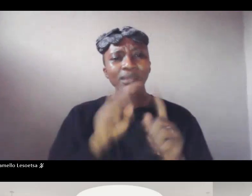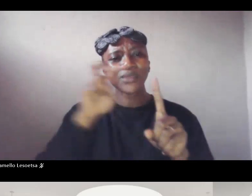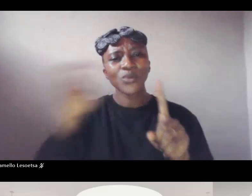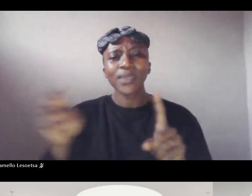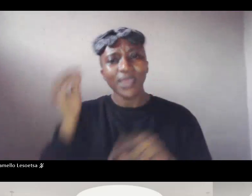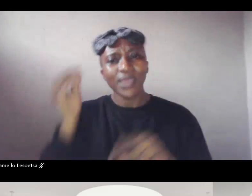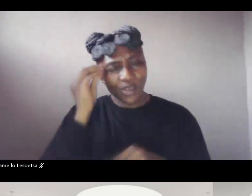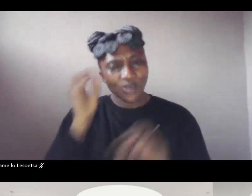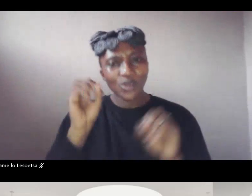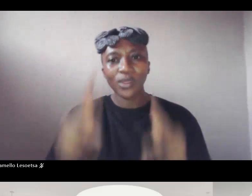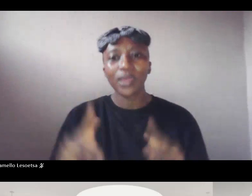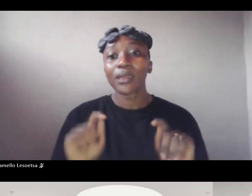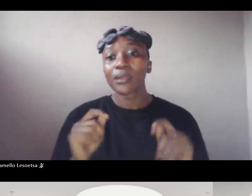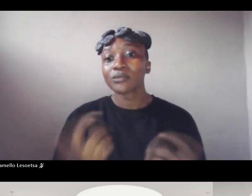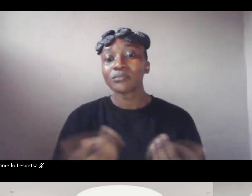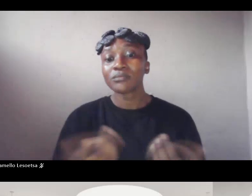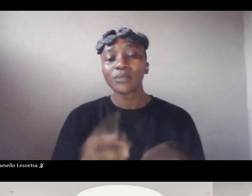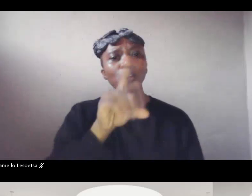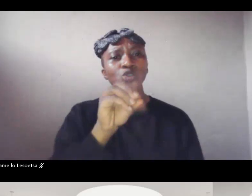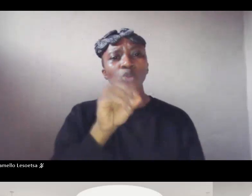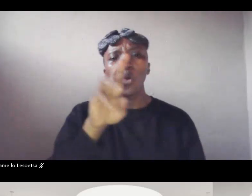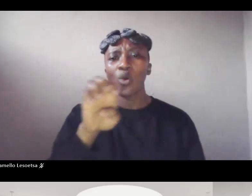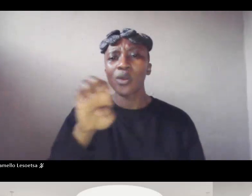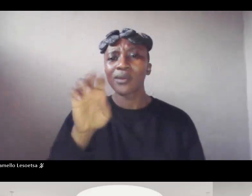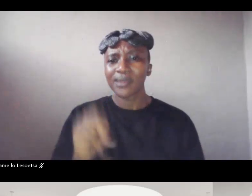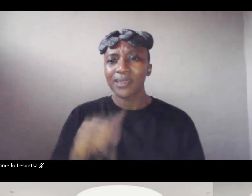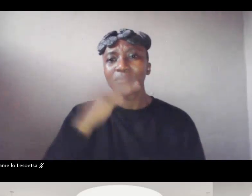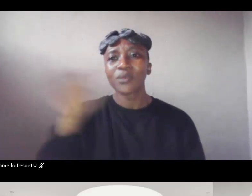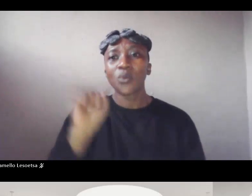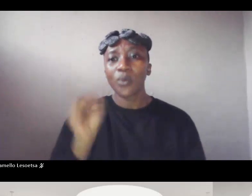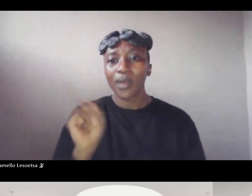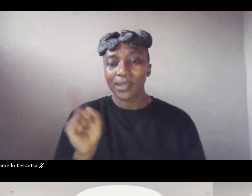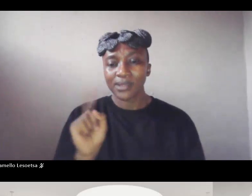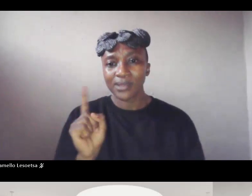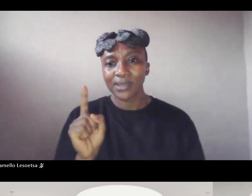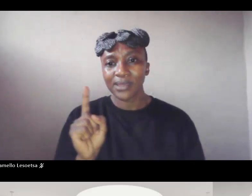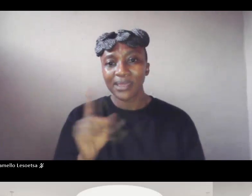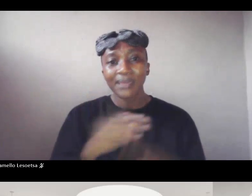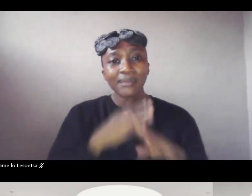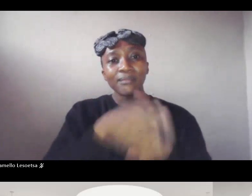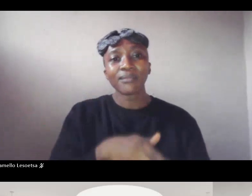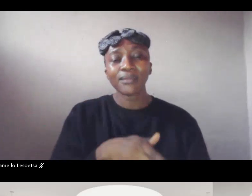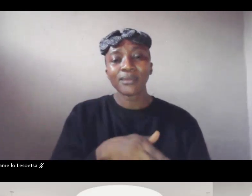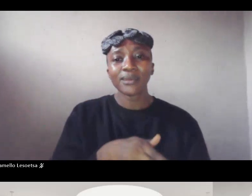Doreen, is that an old hand or a new hand? Say a legacy hand or a new hand?